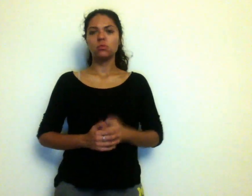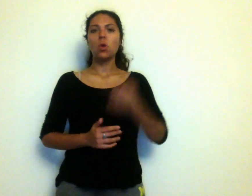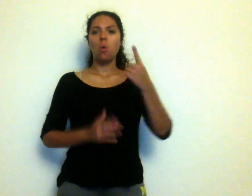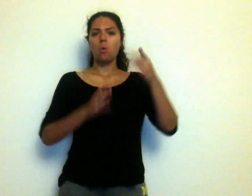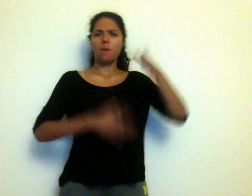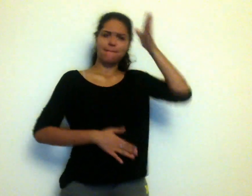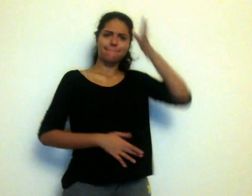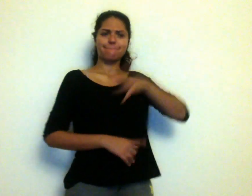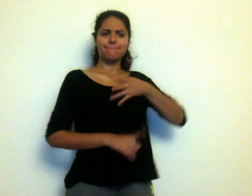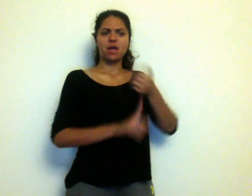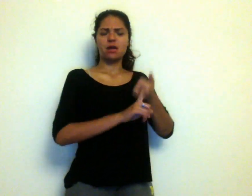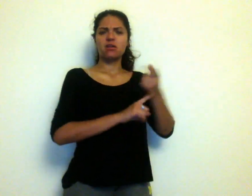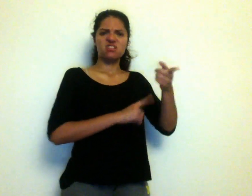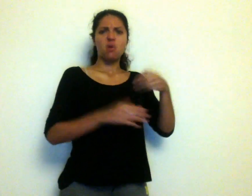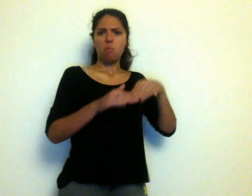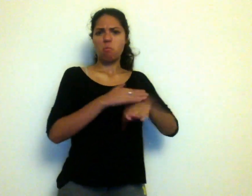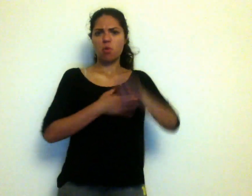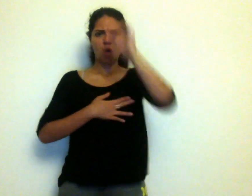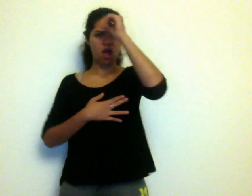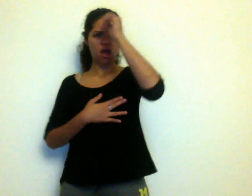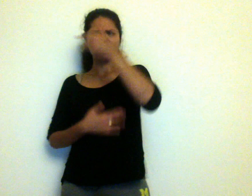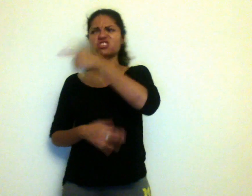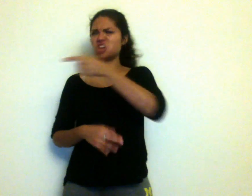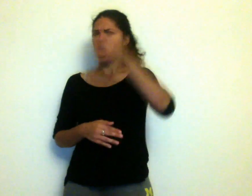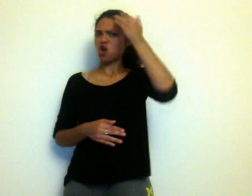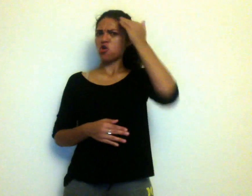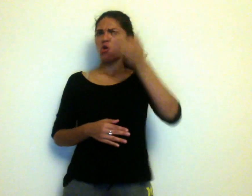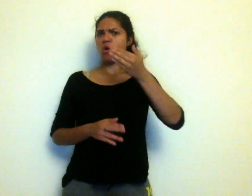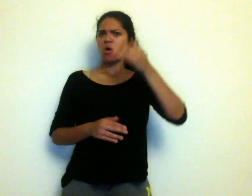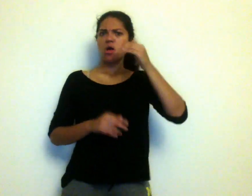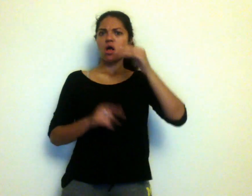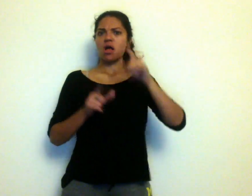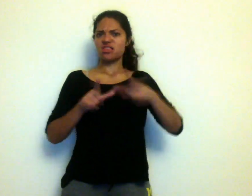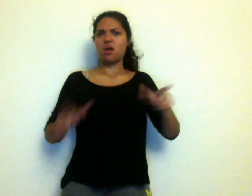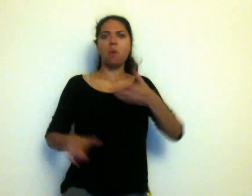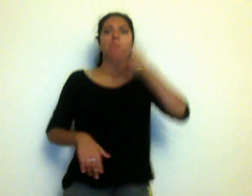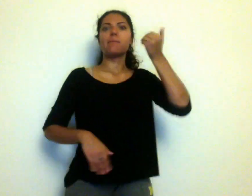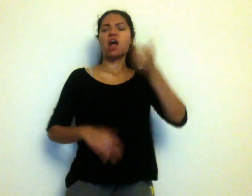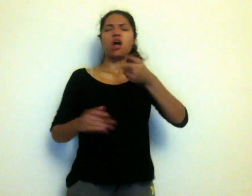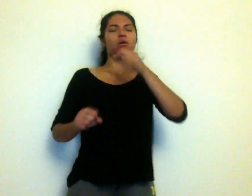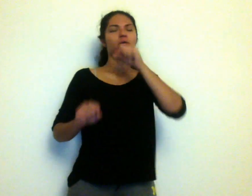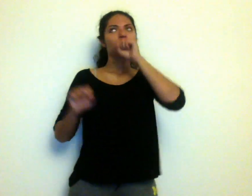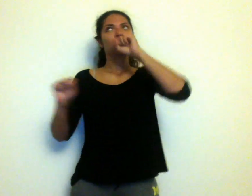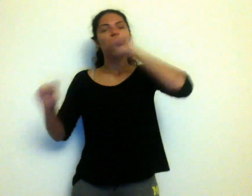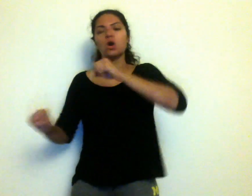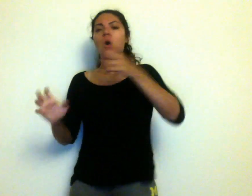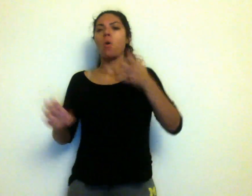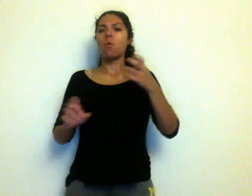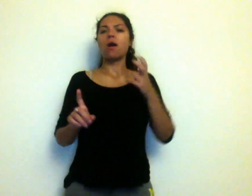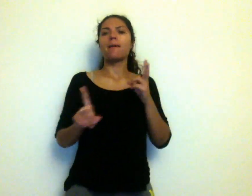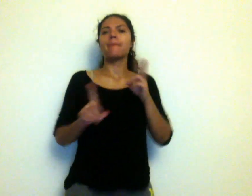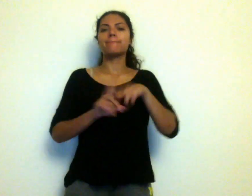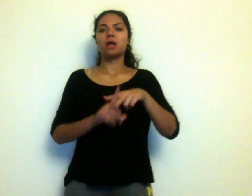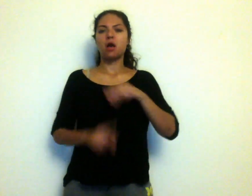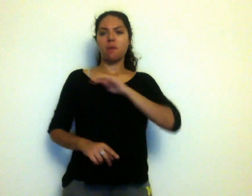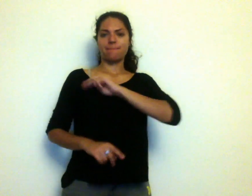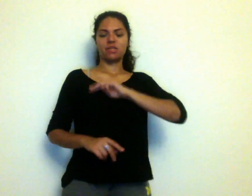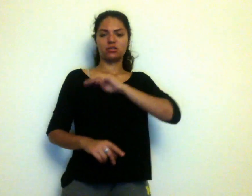do. And he loved the country and wanted to go back, applied for a missionary visa, and they asked him purpose for coming, and he